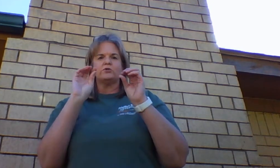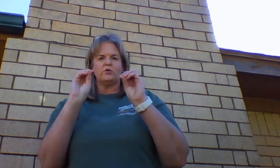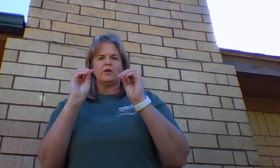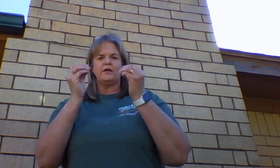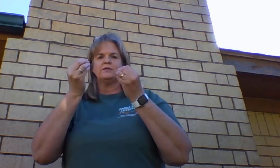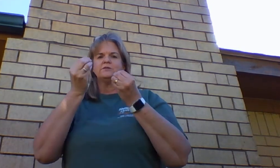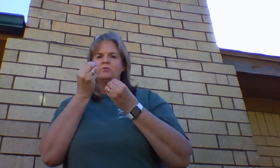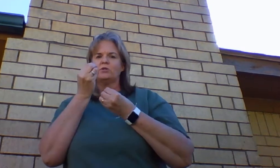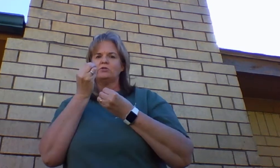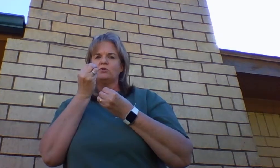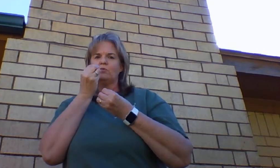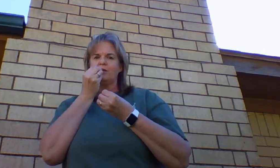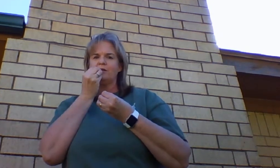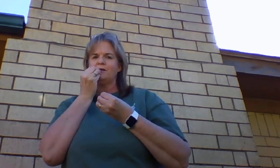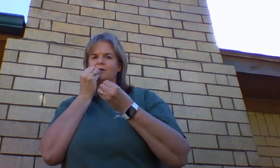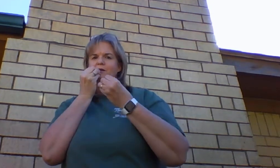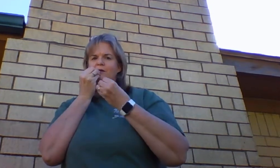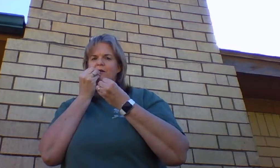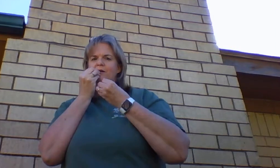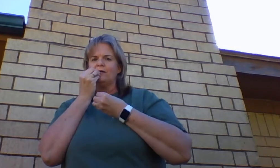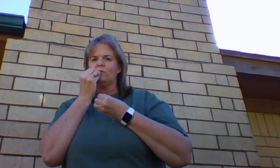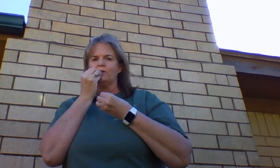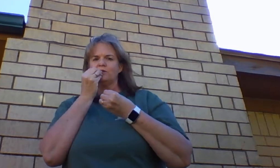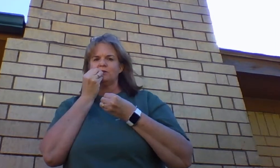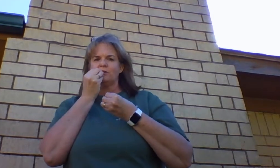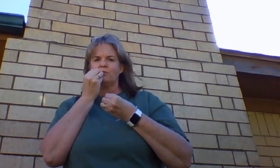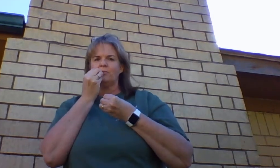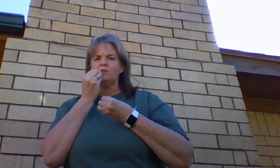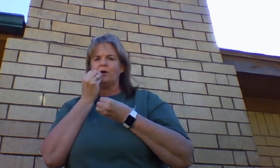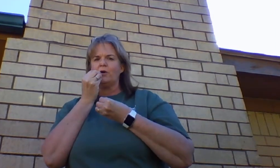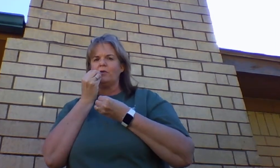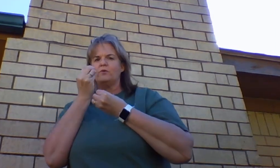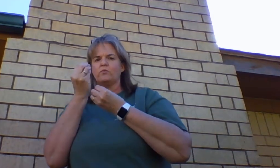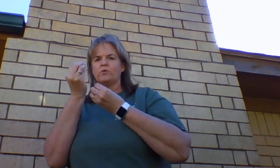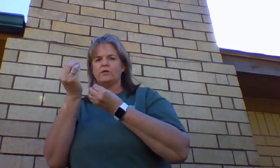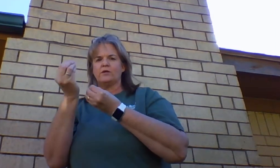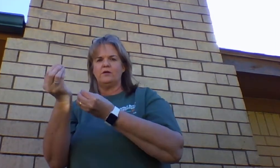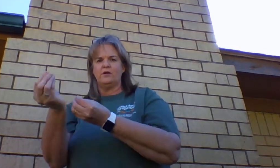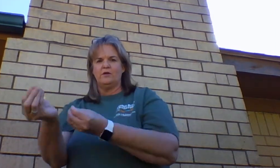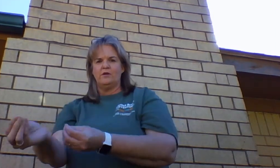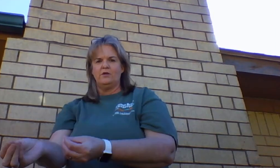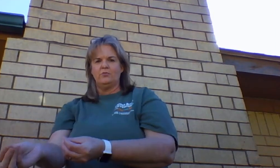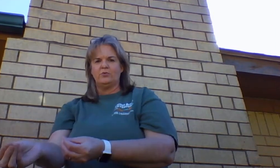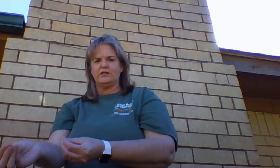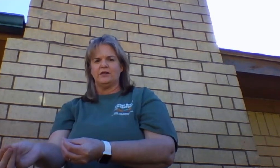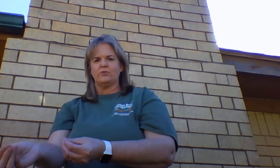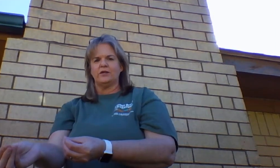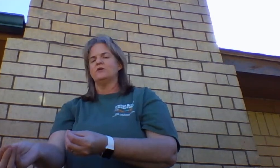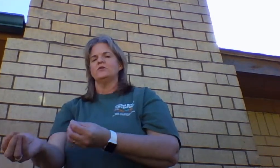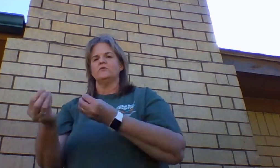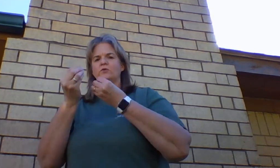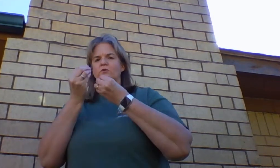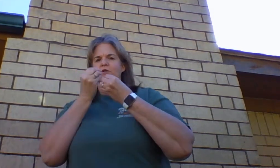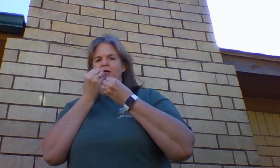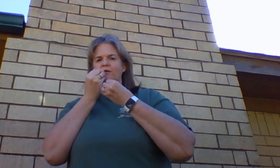two hands. We're gonna do one here and one just a little bit below, and then we're gonna pretend like we're giving the food, kind of like